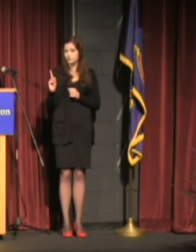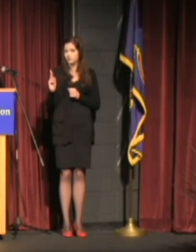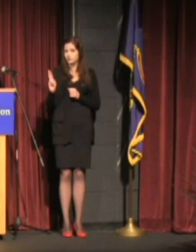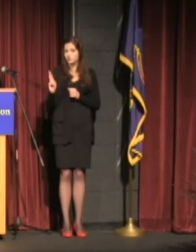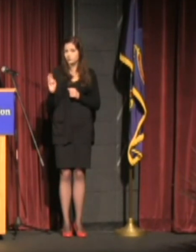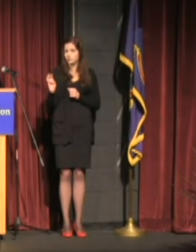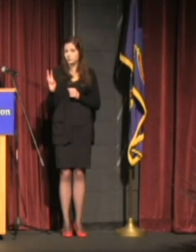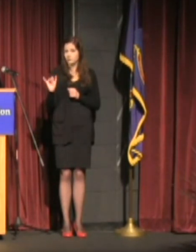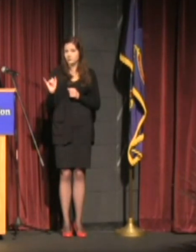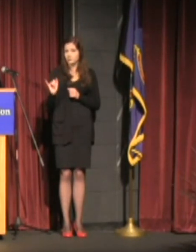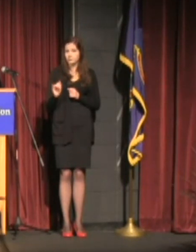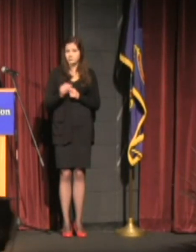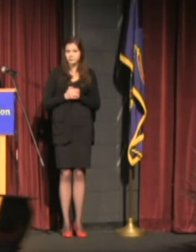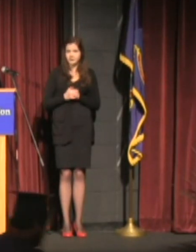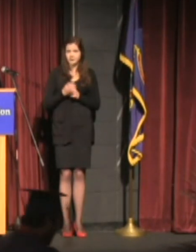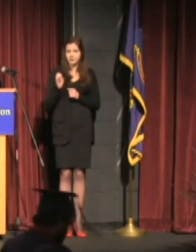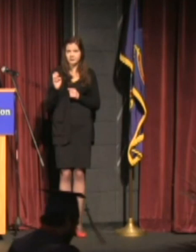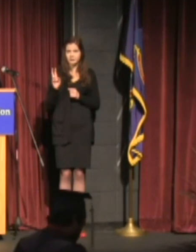Evan Stack,